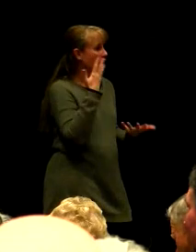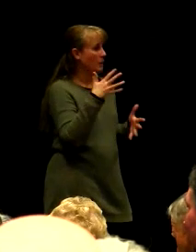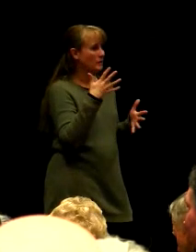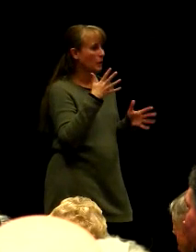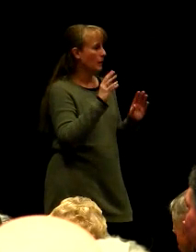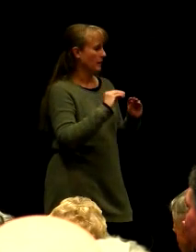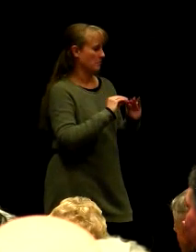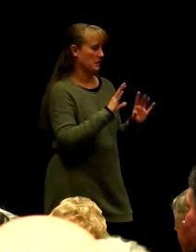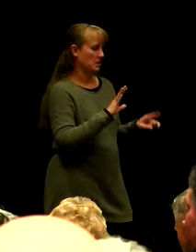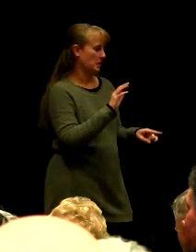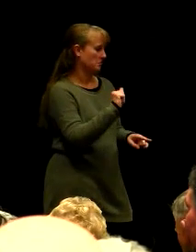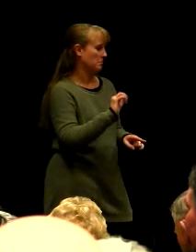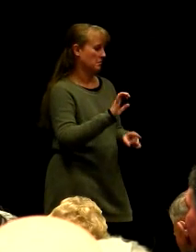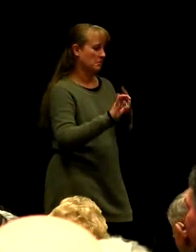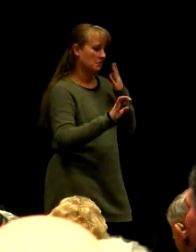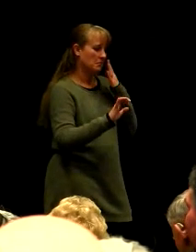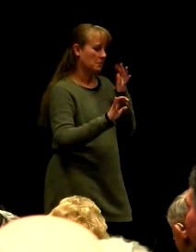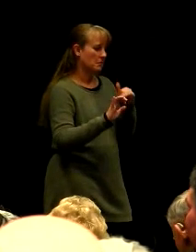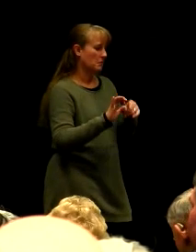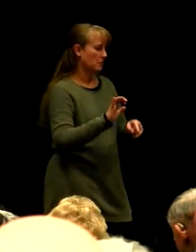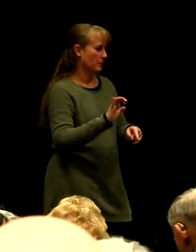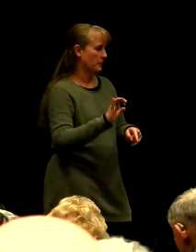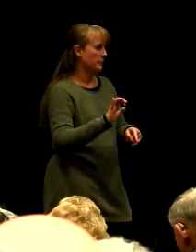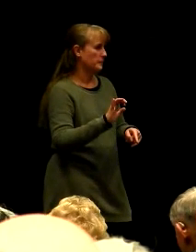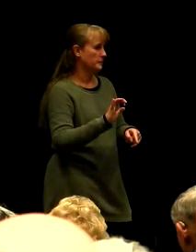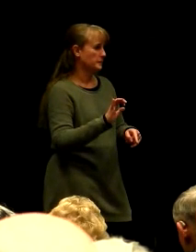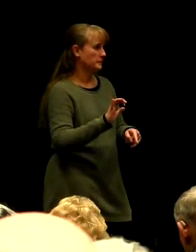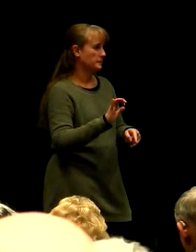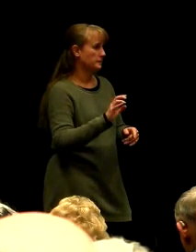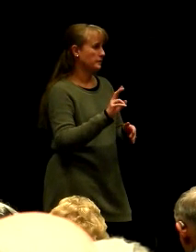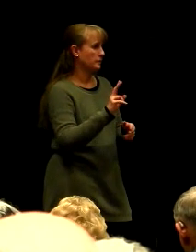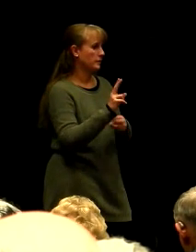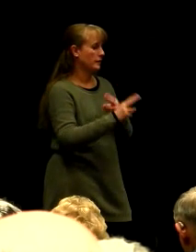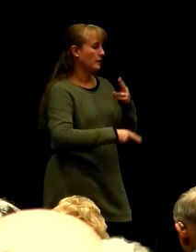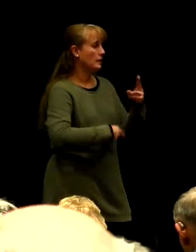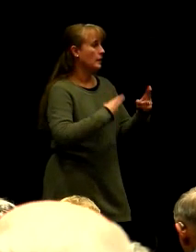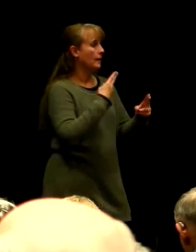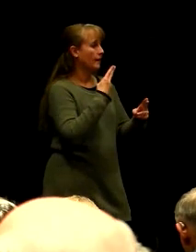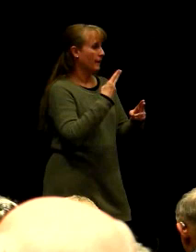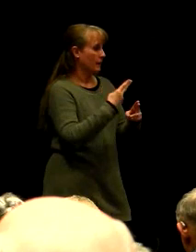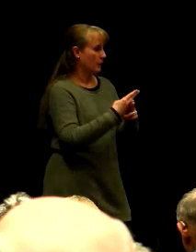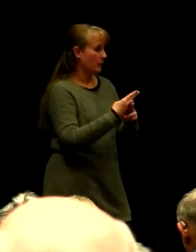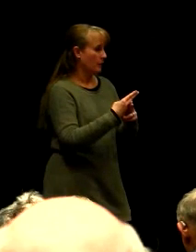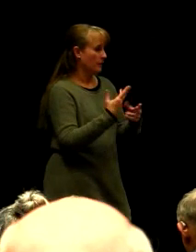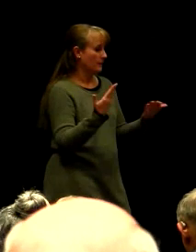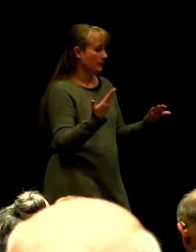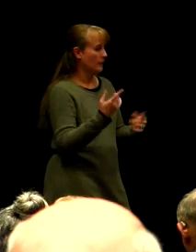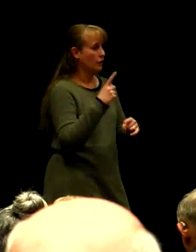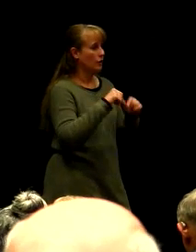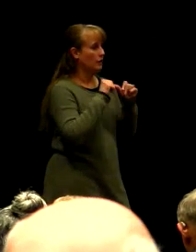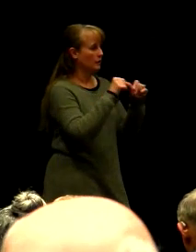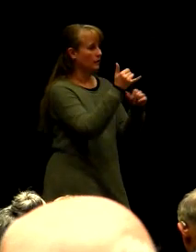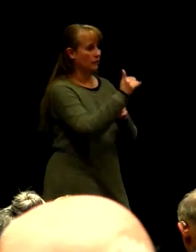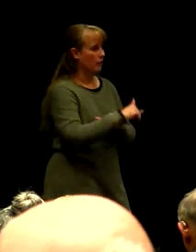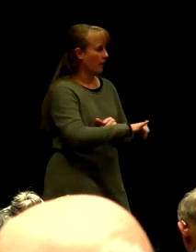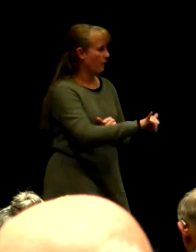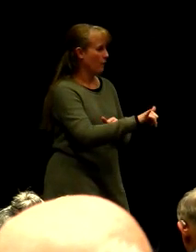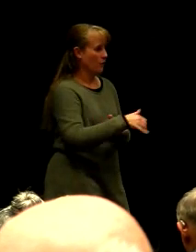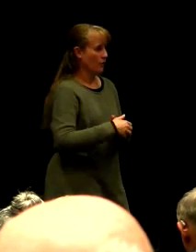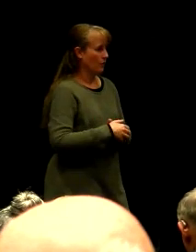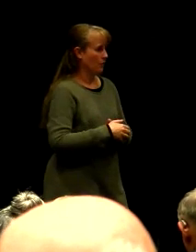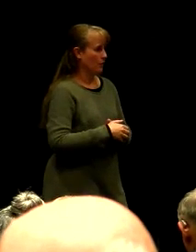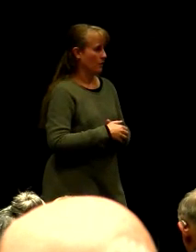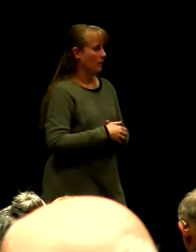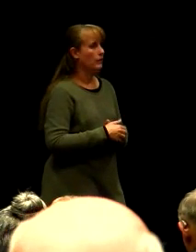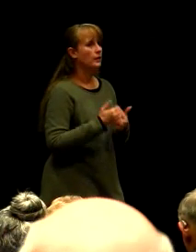already clear to Clark at that point that the universe, as we know it, would not go on forever.